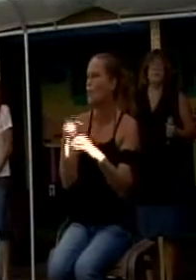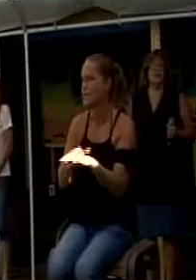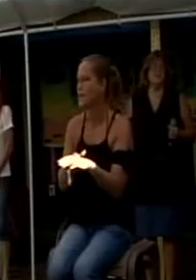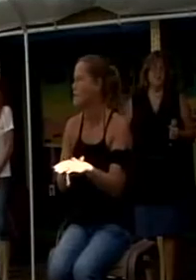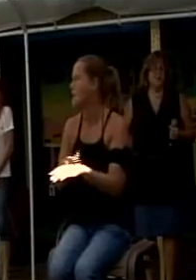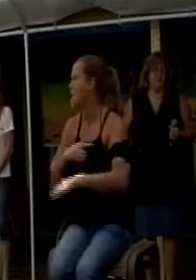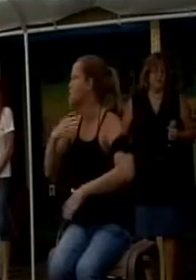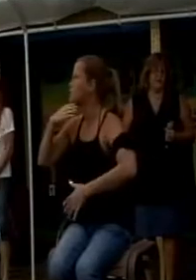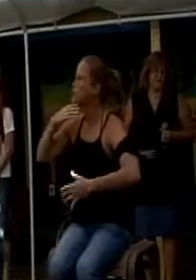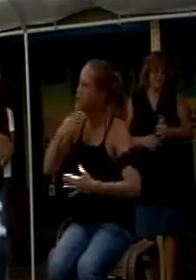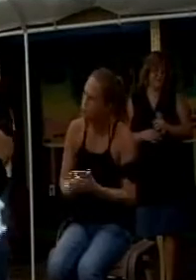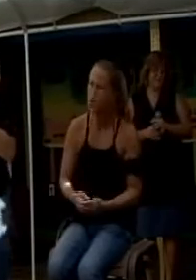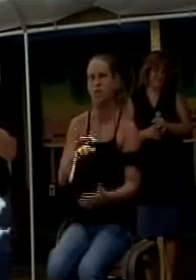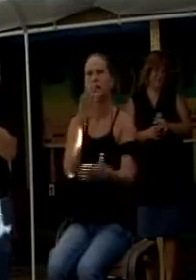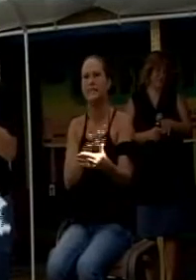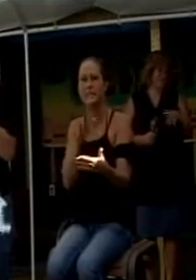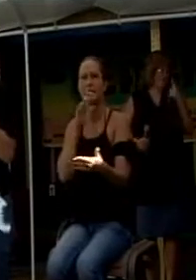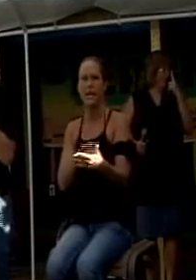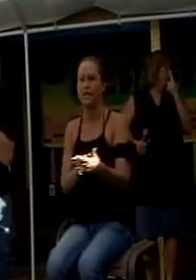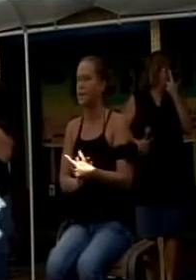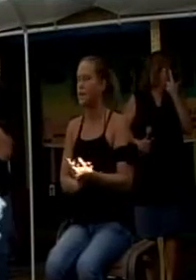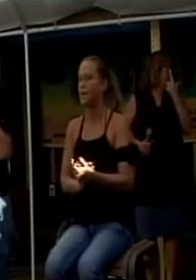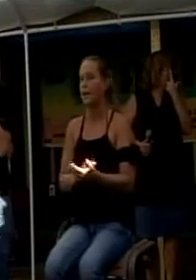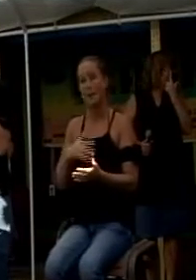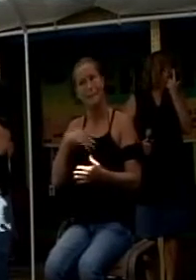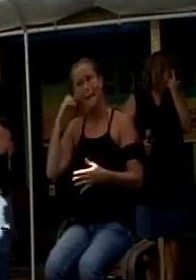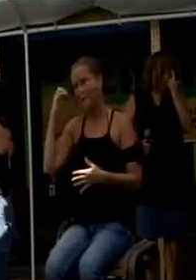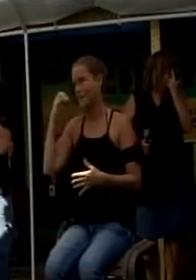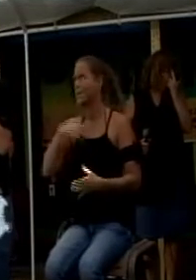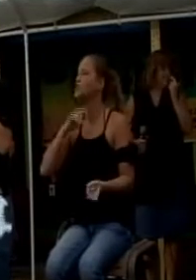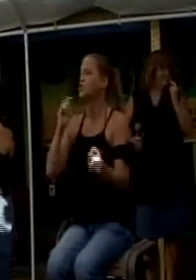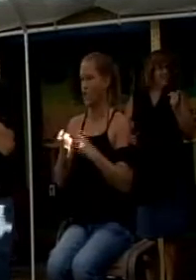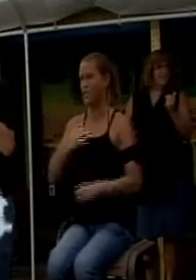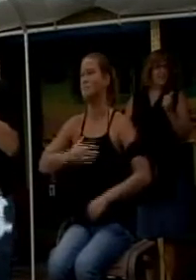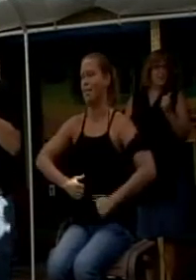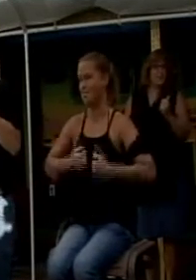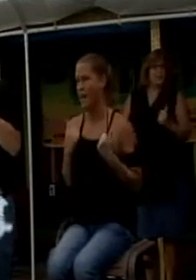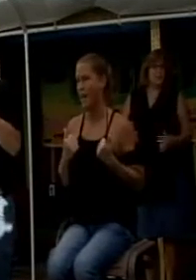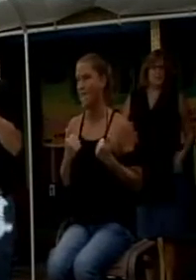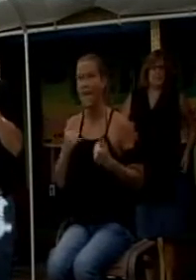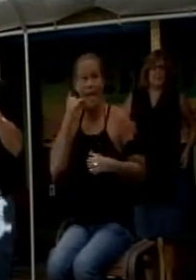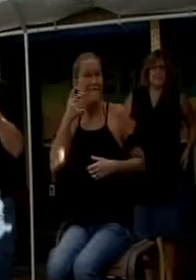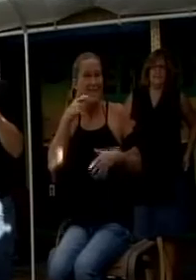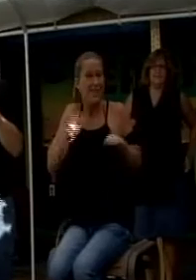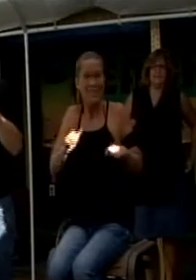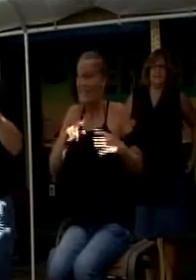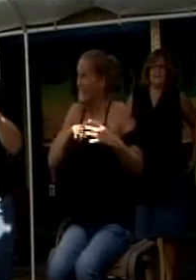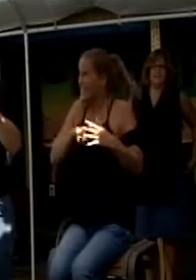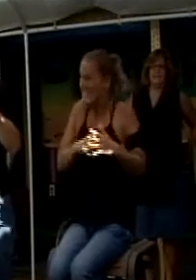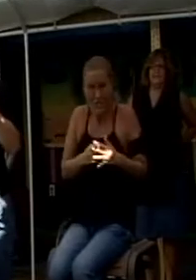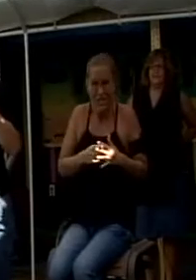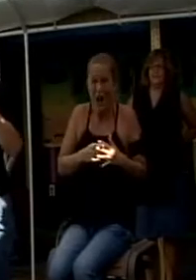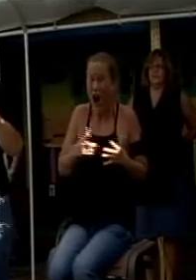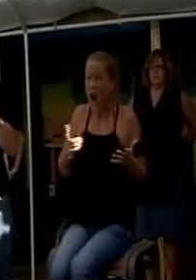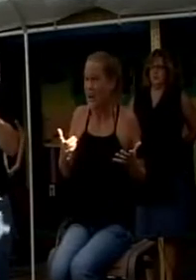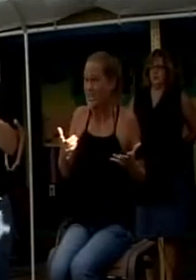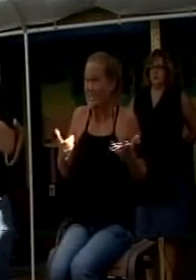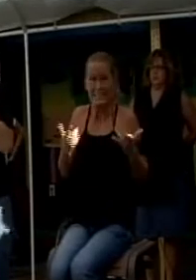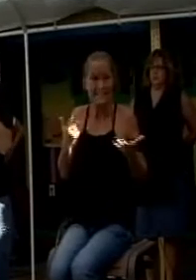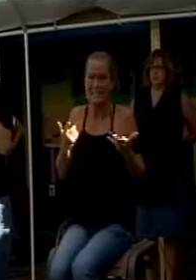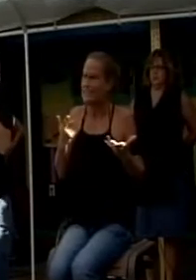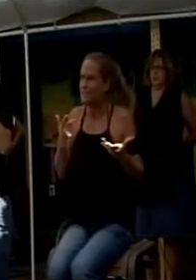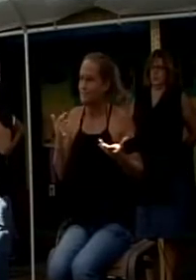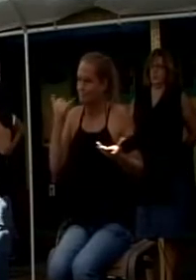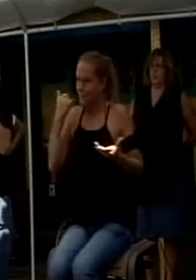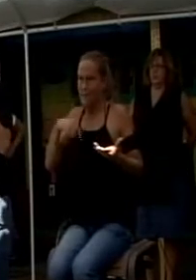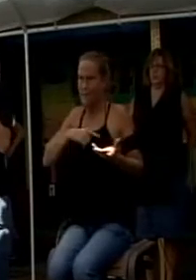of a study, in my opinion, it's changed my life. If you can start on this coming Wednesday, if we have to drag out another 30 or 40 chairs into